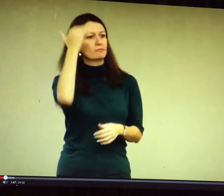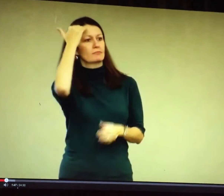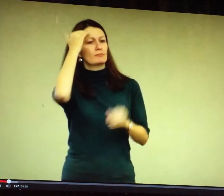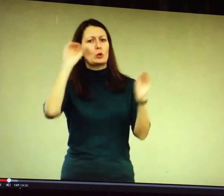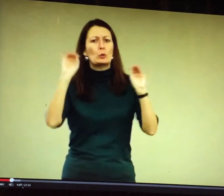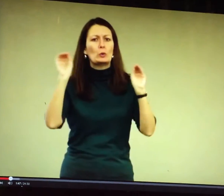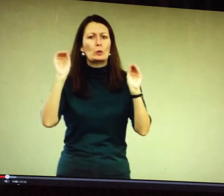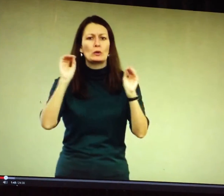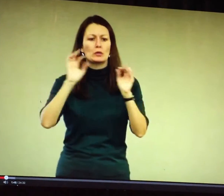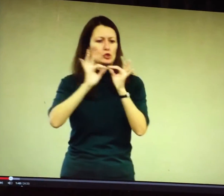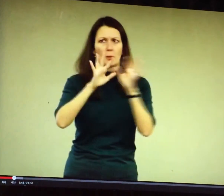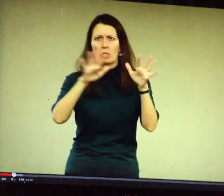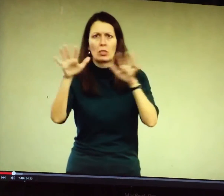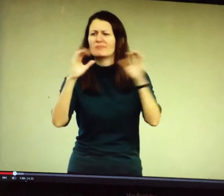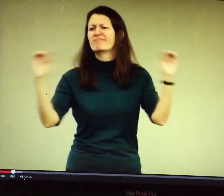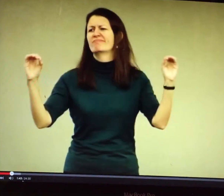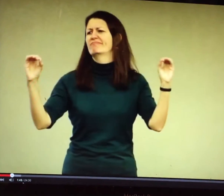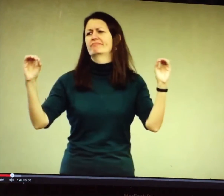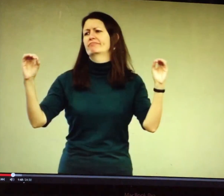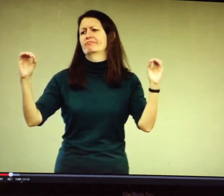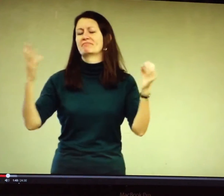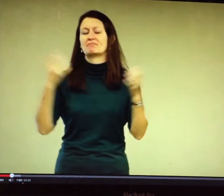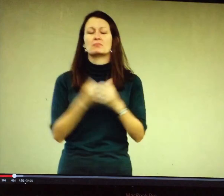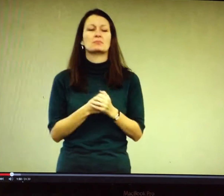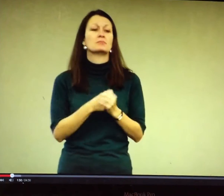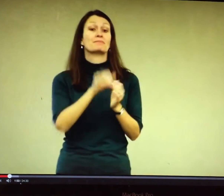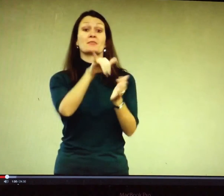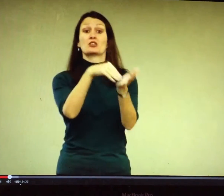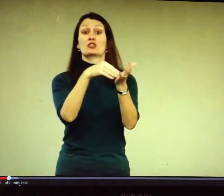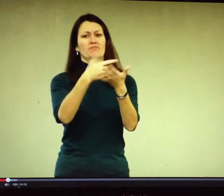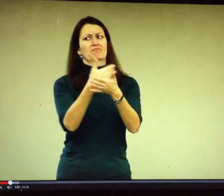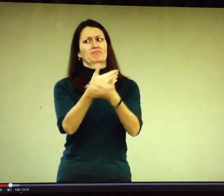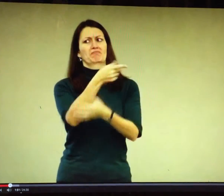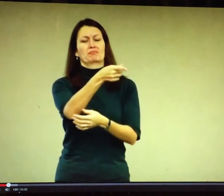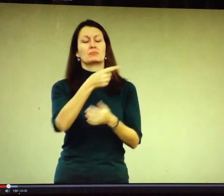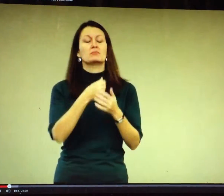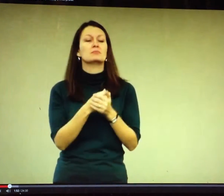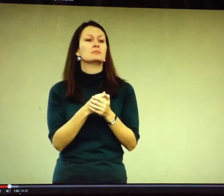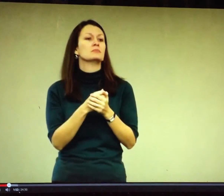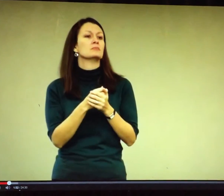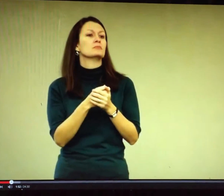You know, so we all, you know, there's a lack of interpreters in my community.